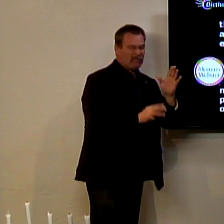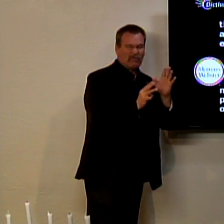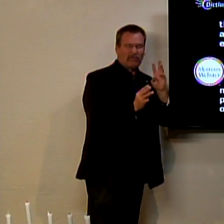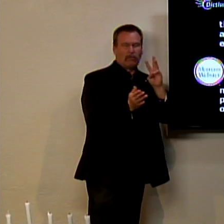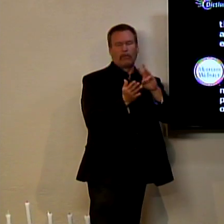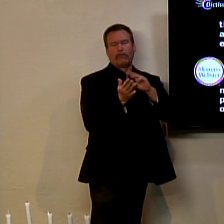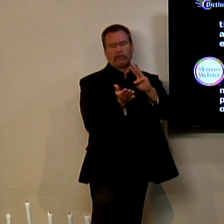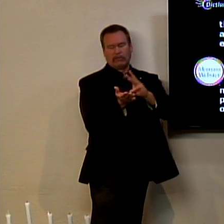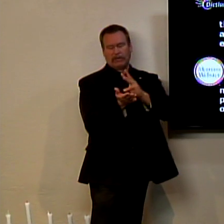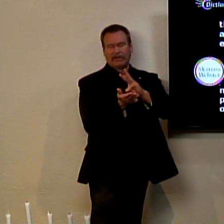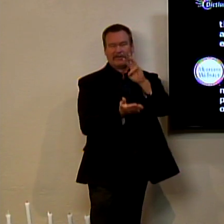Merriam-Webster dictionary,